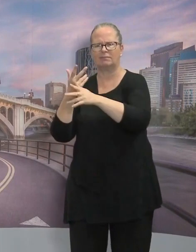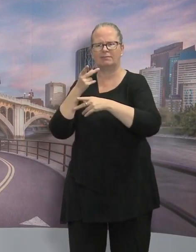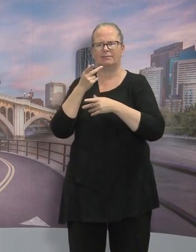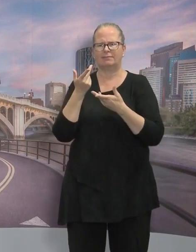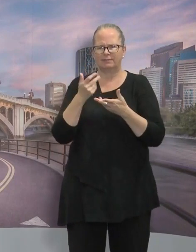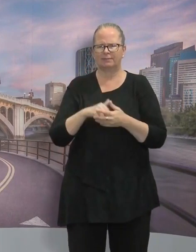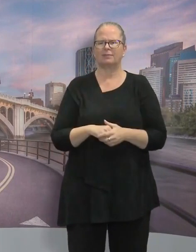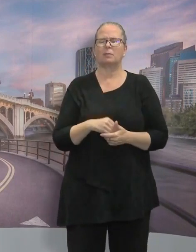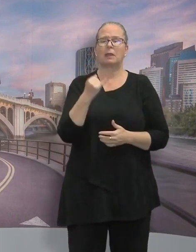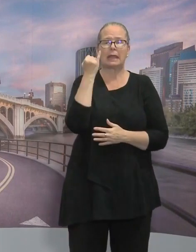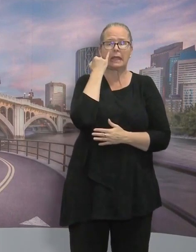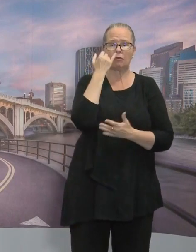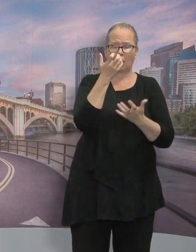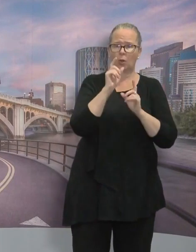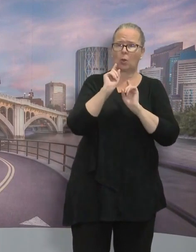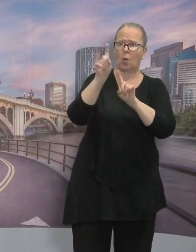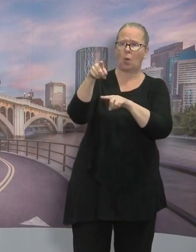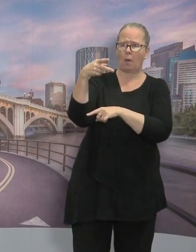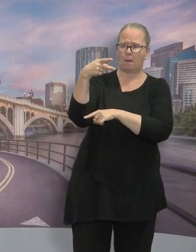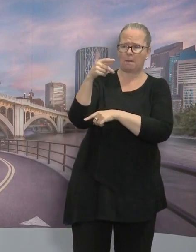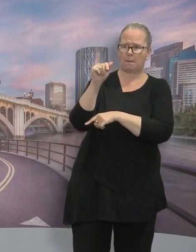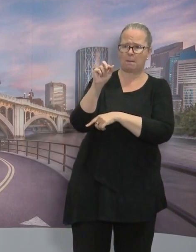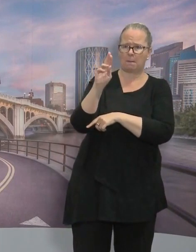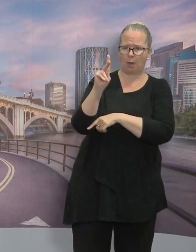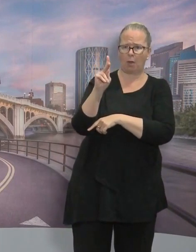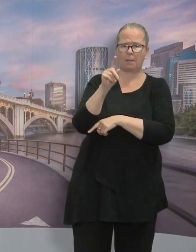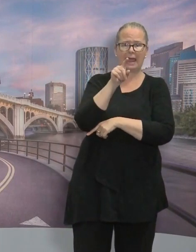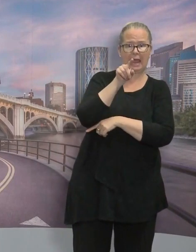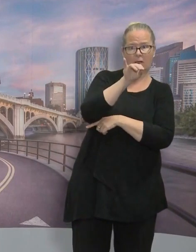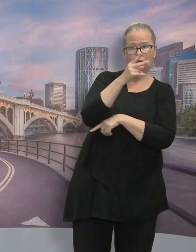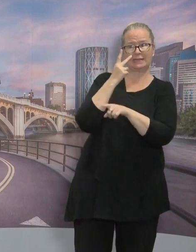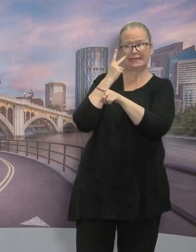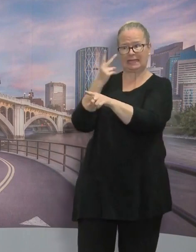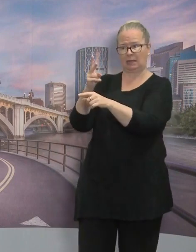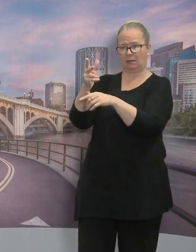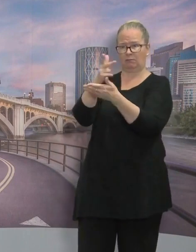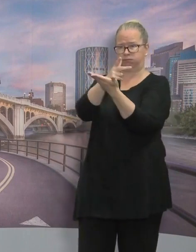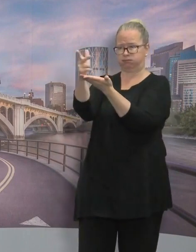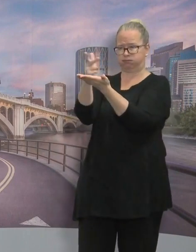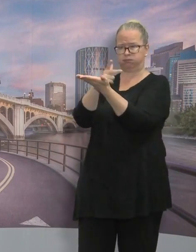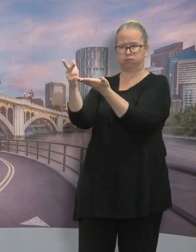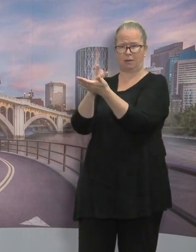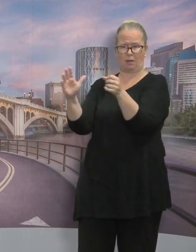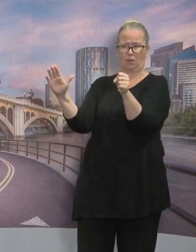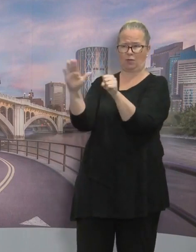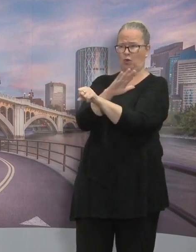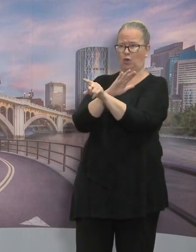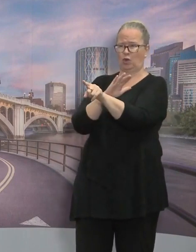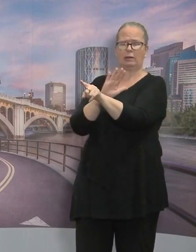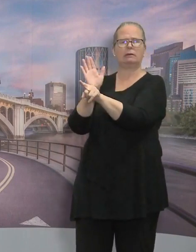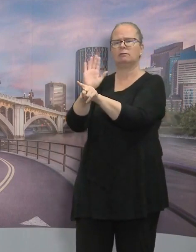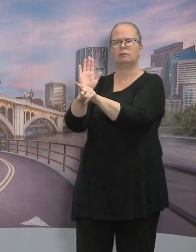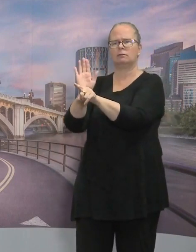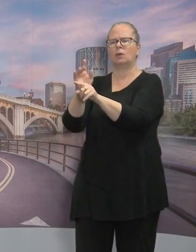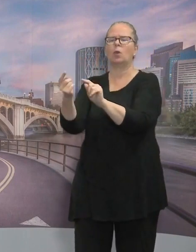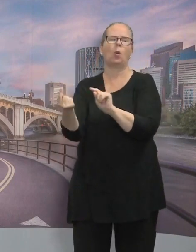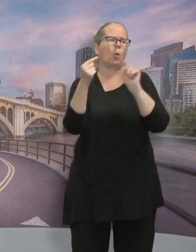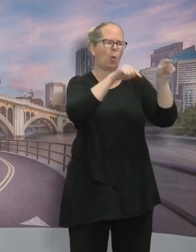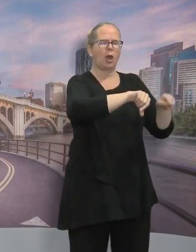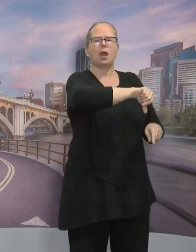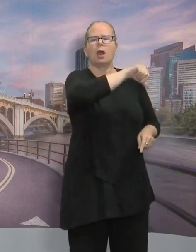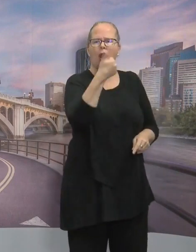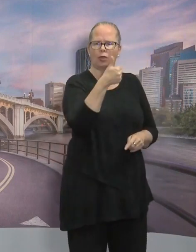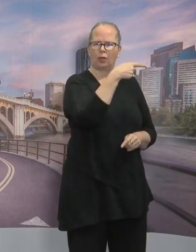park if you arrive at a park and the park is crowded. There are a few known hotspots in Calgary, and we're asking Calgarians